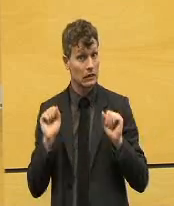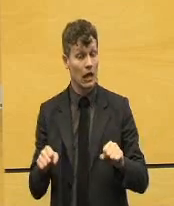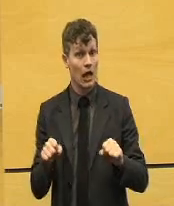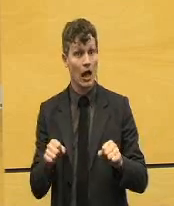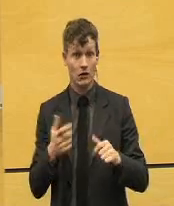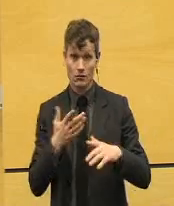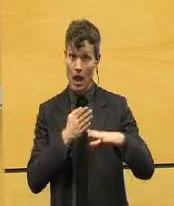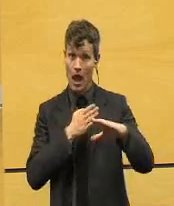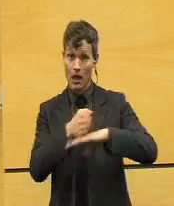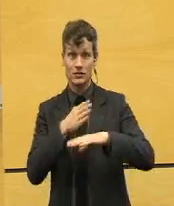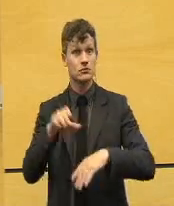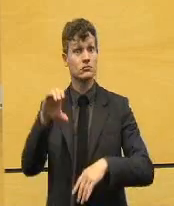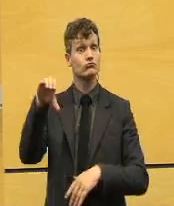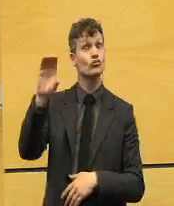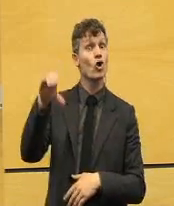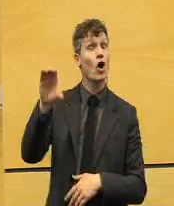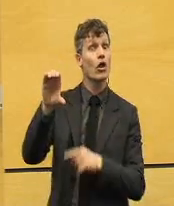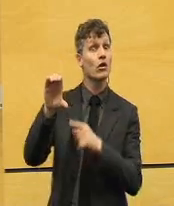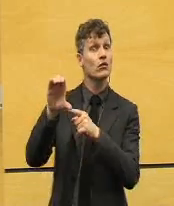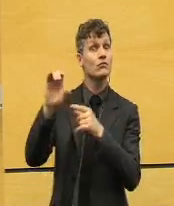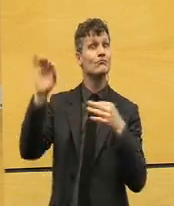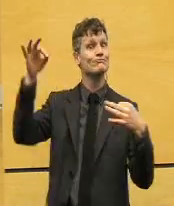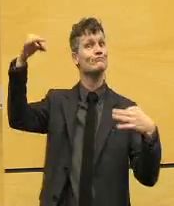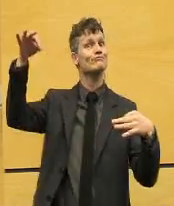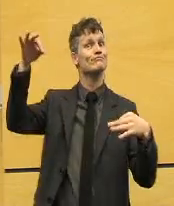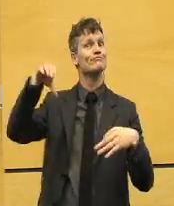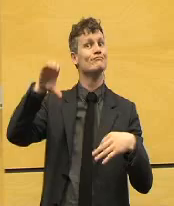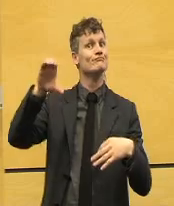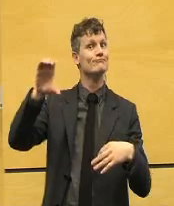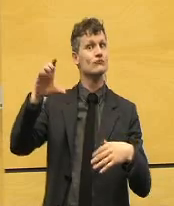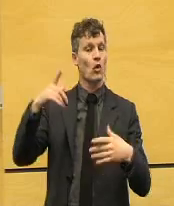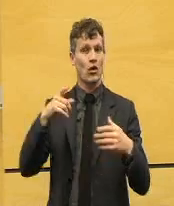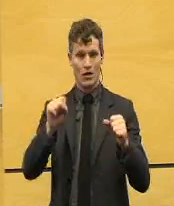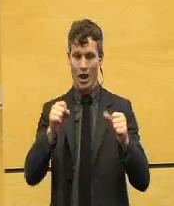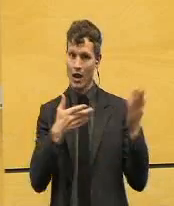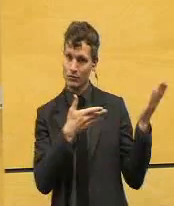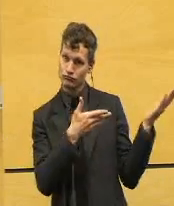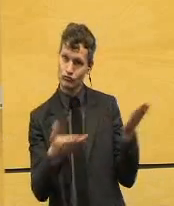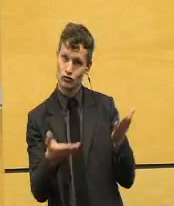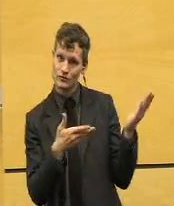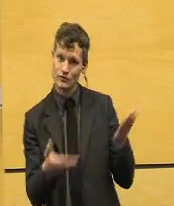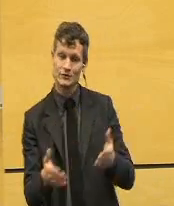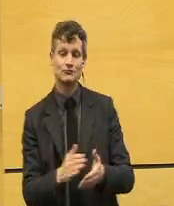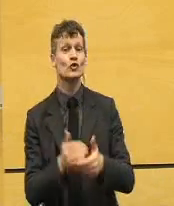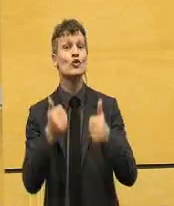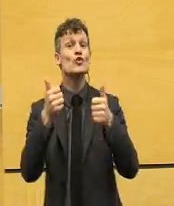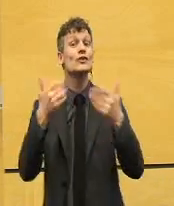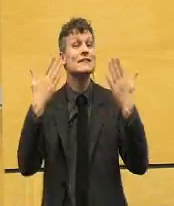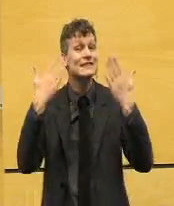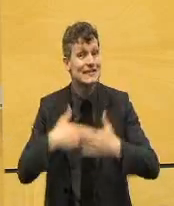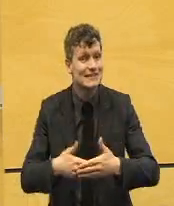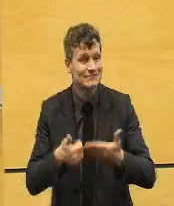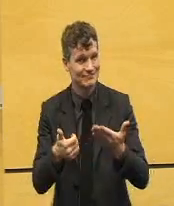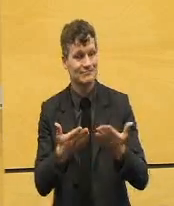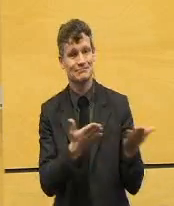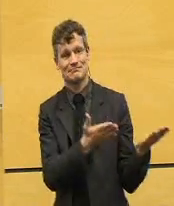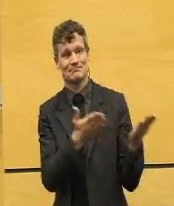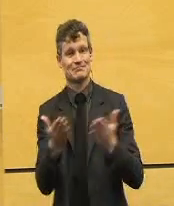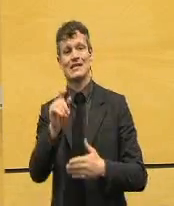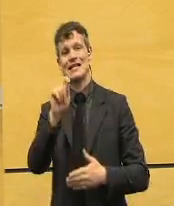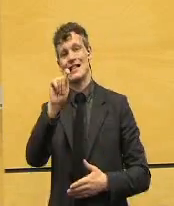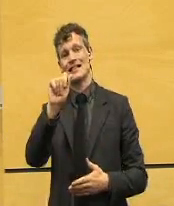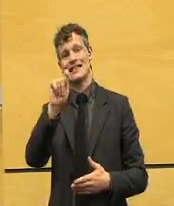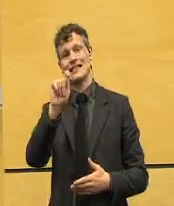disability card so that they have access to these services. I wish you a pleasant evening. Mr. Tacic, you now have the floor. Gracias,